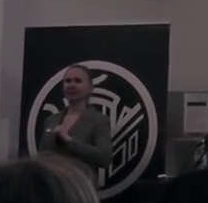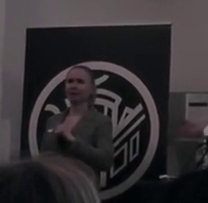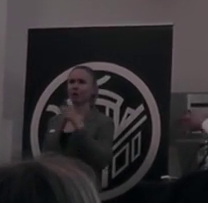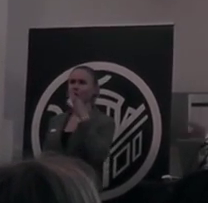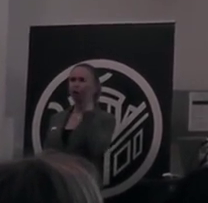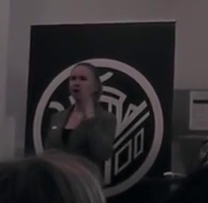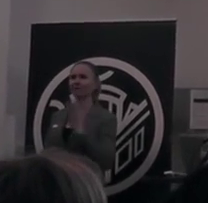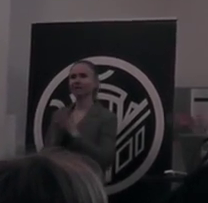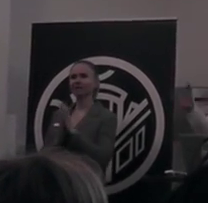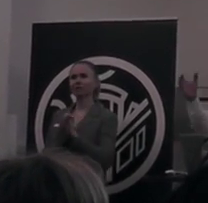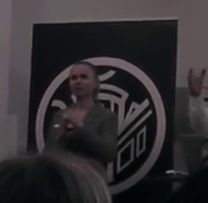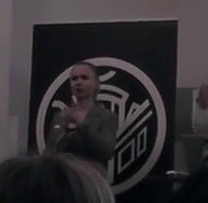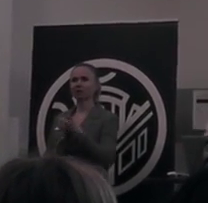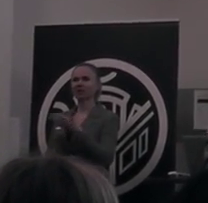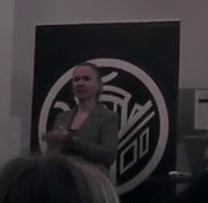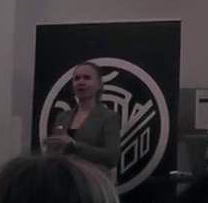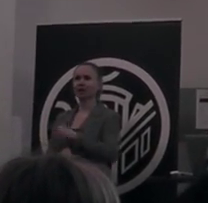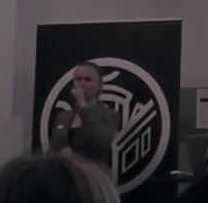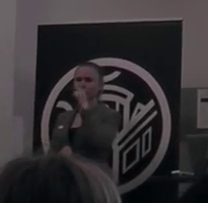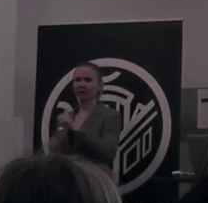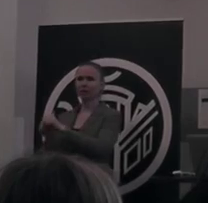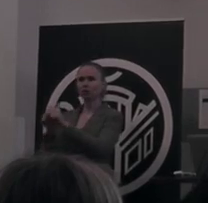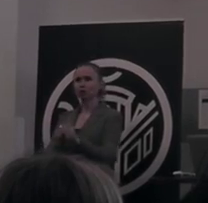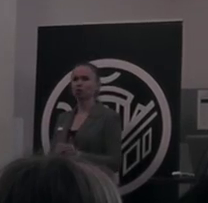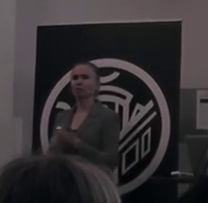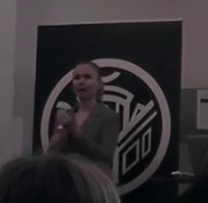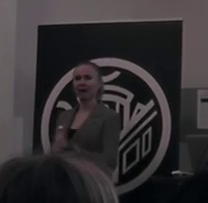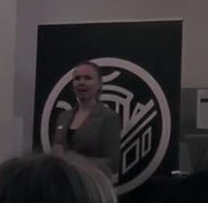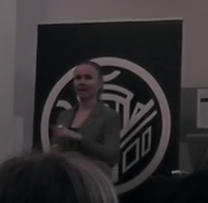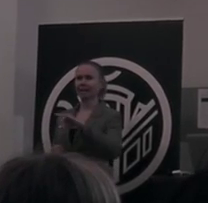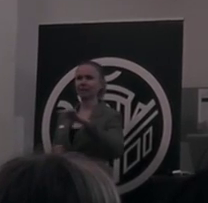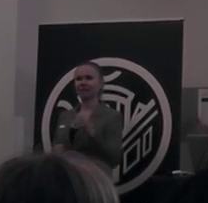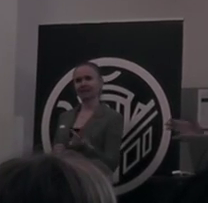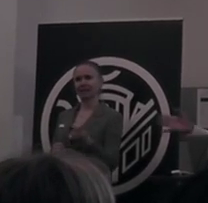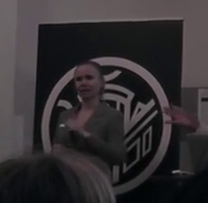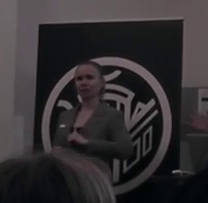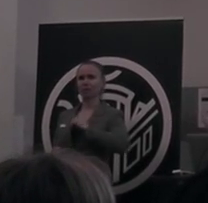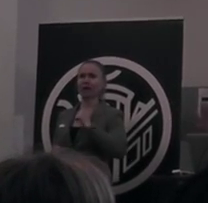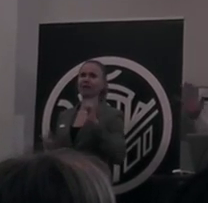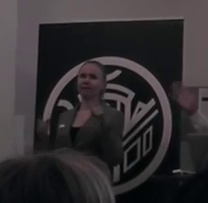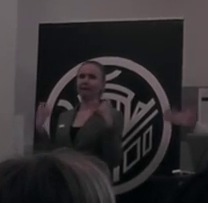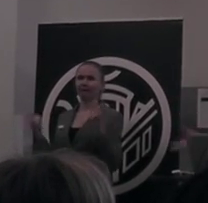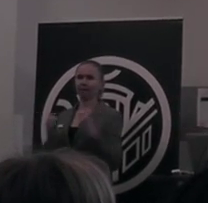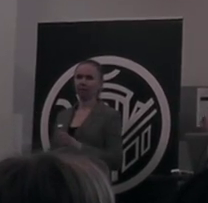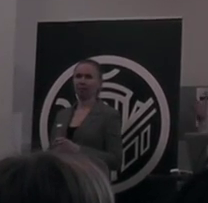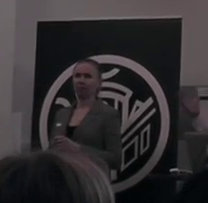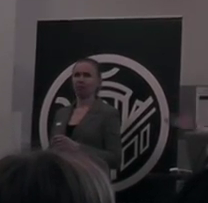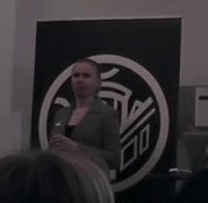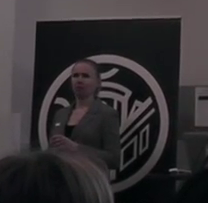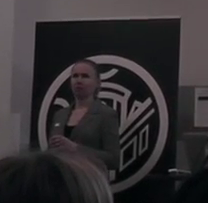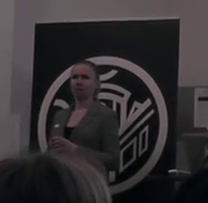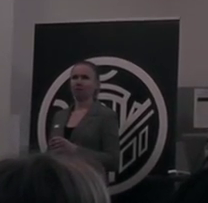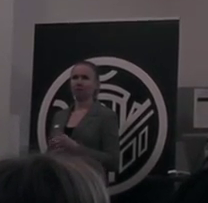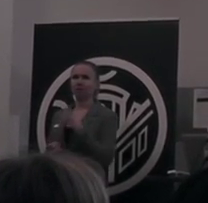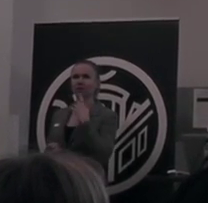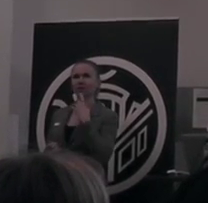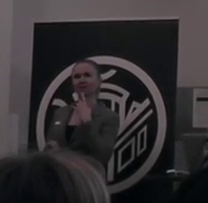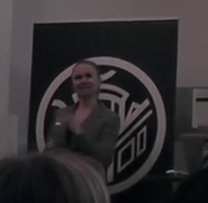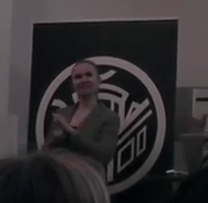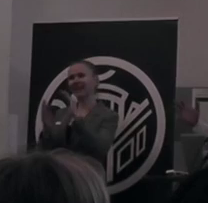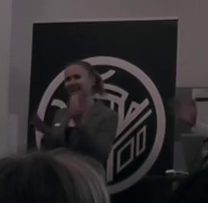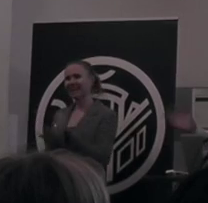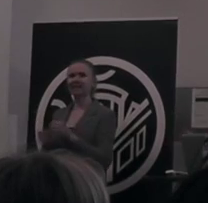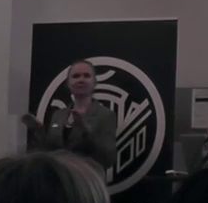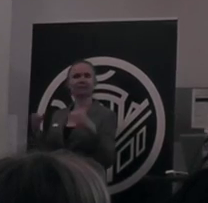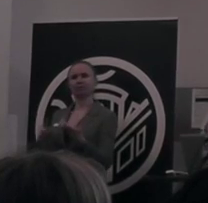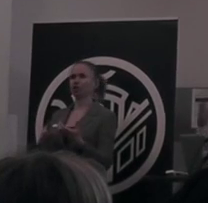Hungary was the first former Soviet Union to have an LGBT Pride celebration. And it went off, wasn't celebrated by the whole